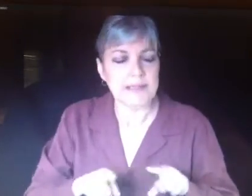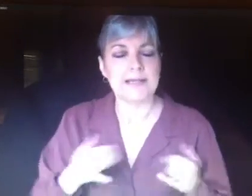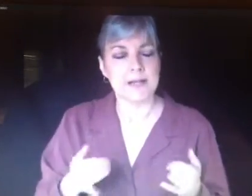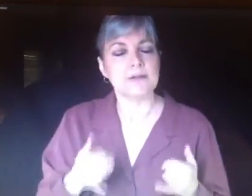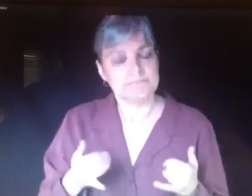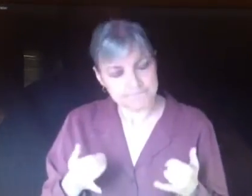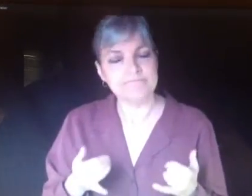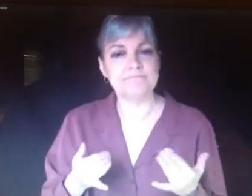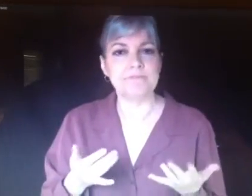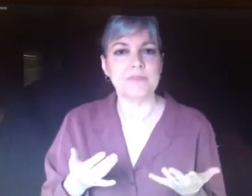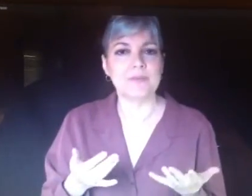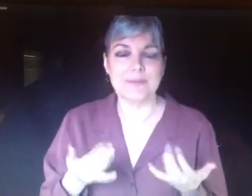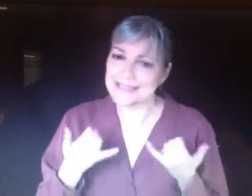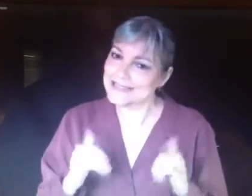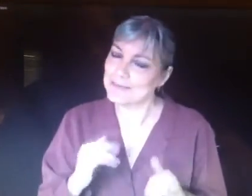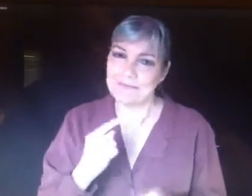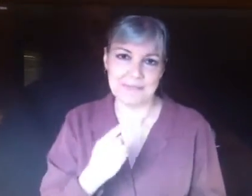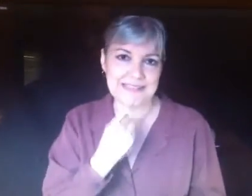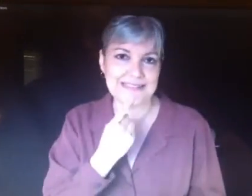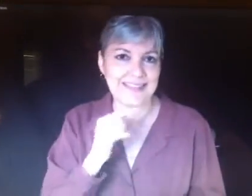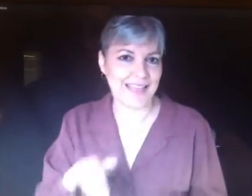It's a hard time going through grief. Yeah, it is.